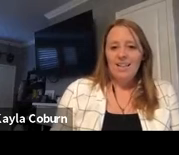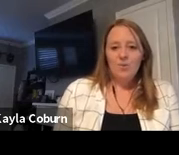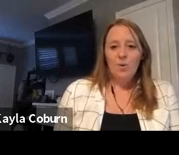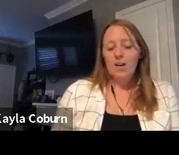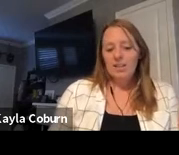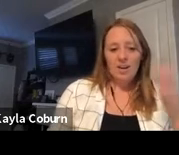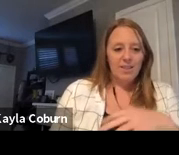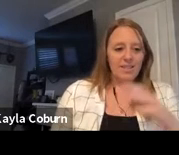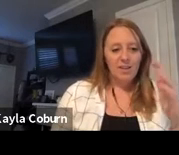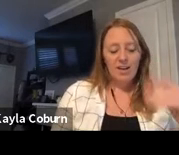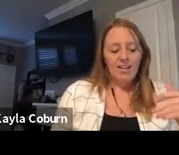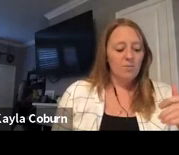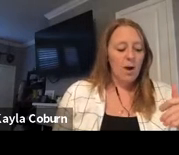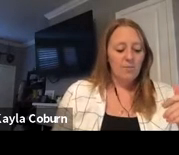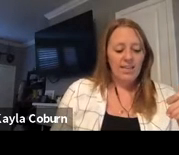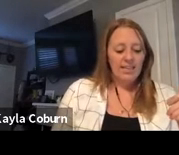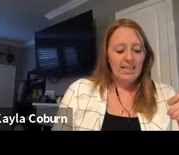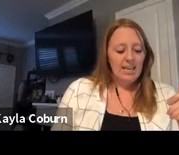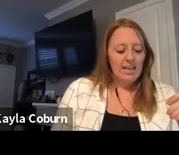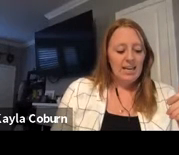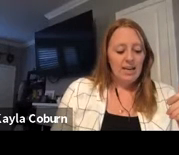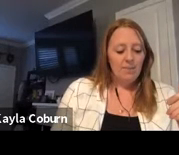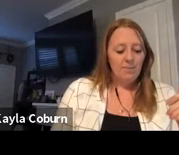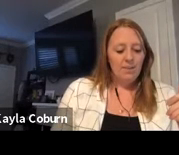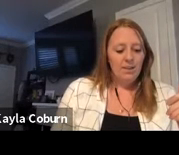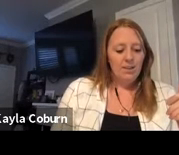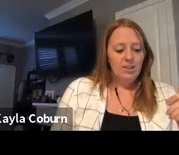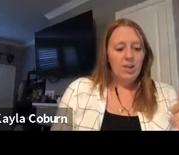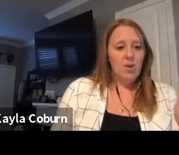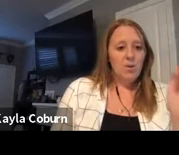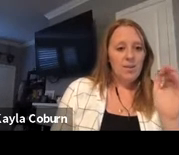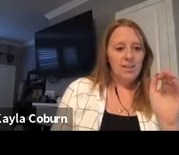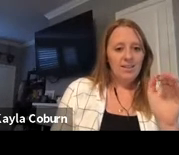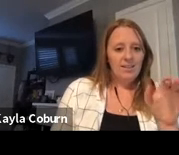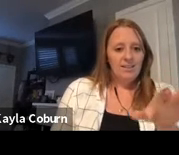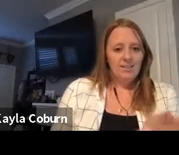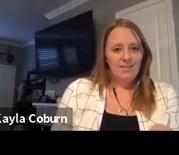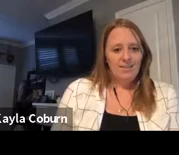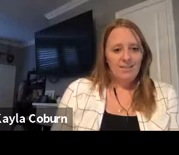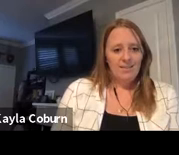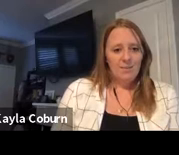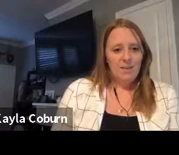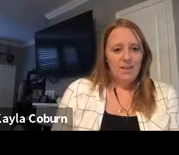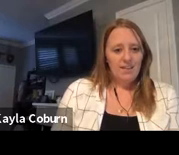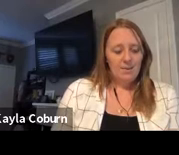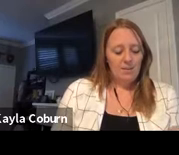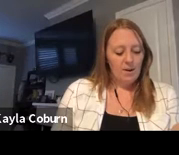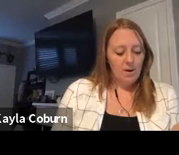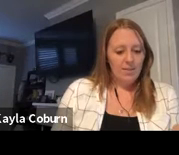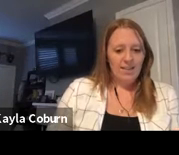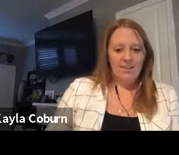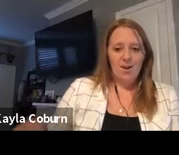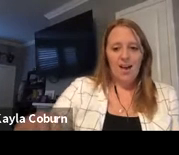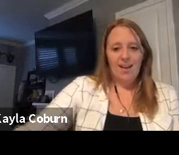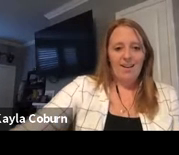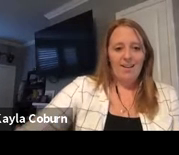Then we're going to talk about the different kinds of prompting. So Be the example, fade